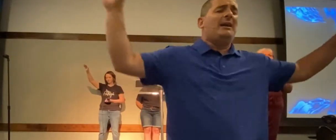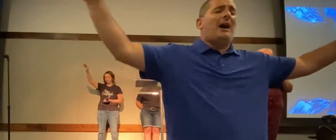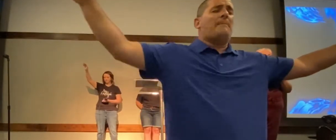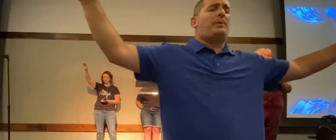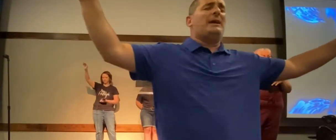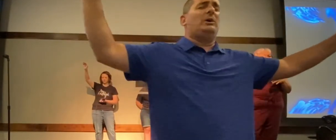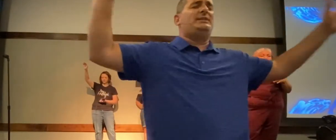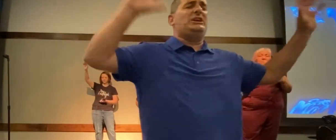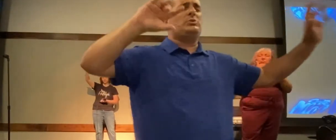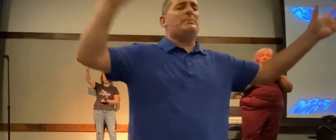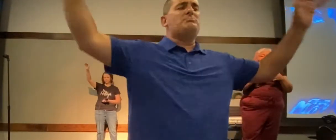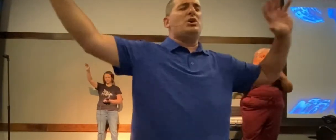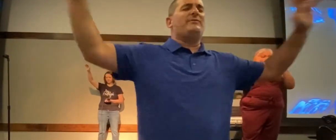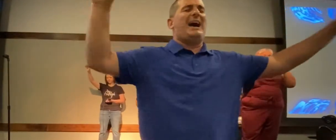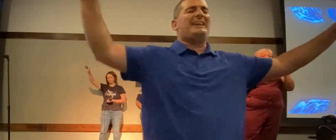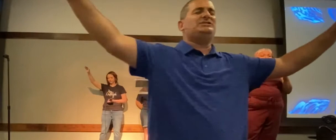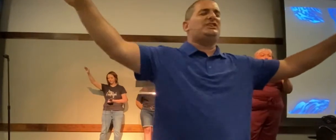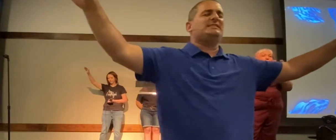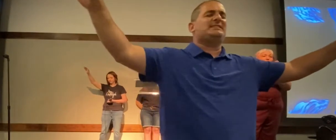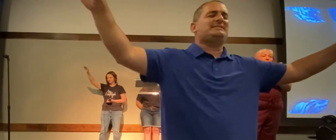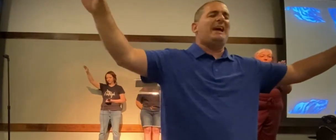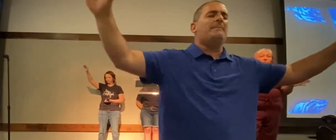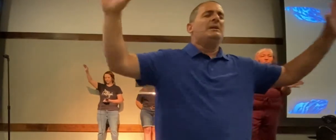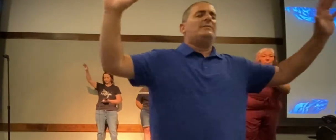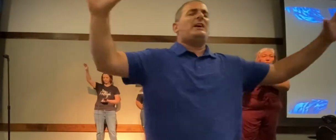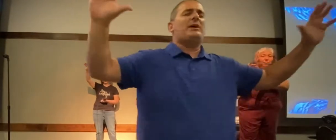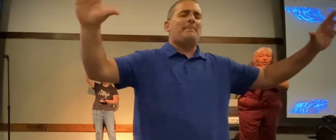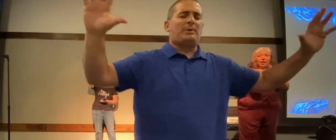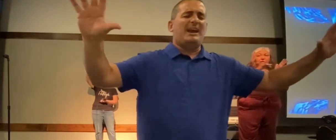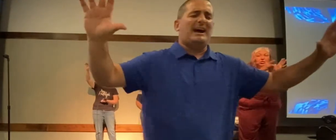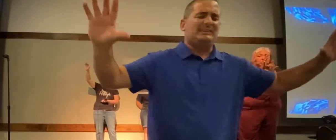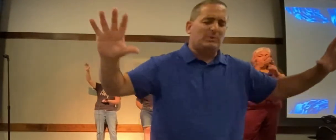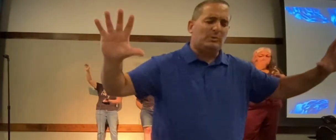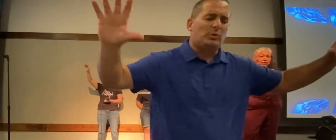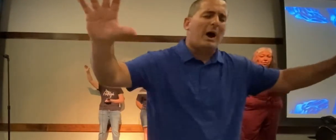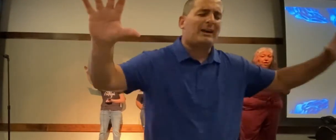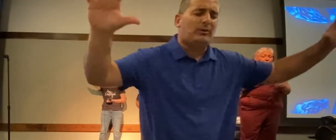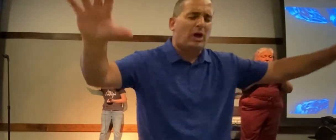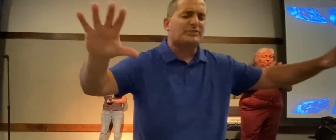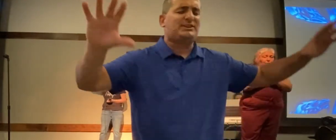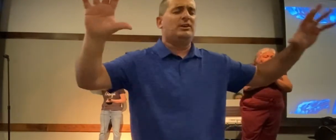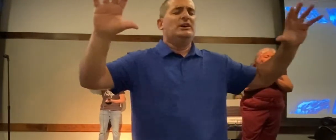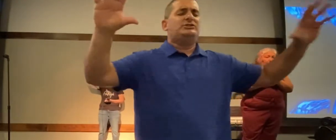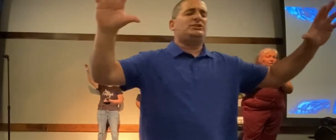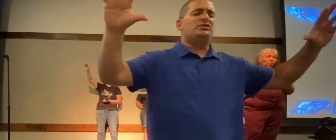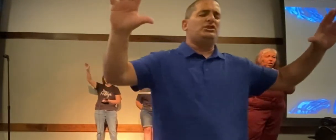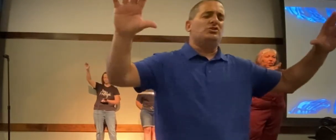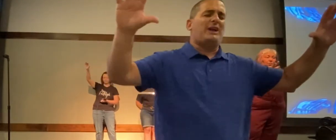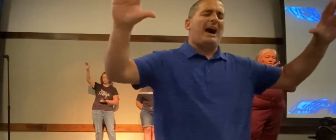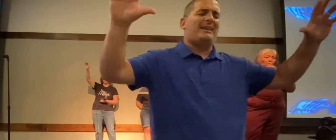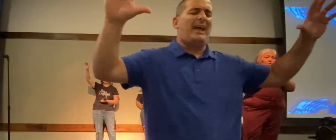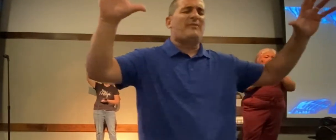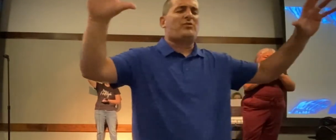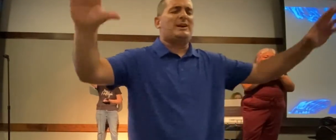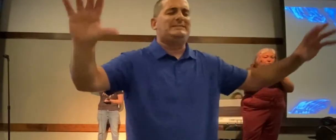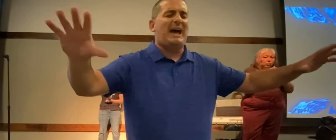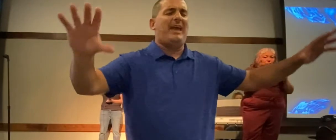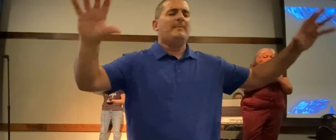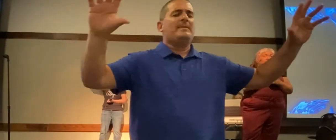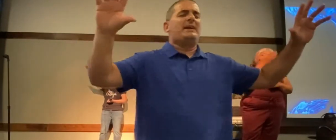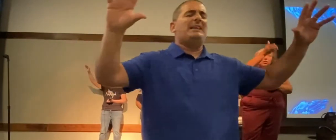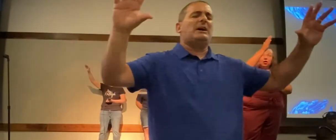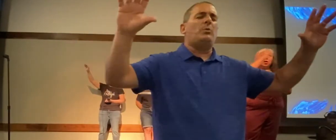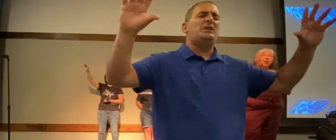God. I pray, Lord, that you remove that in Jesus' name. Father, I pray, God, that we would walk closer to you, God, every